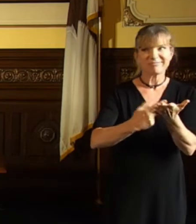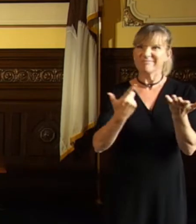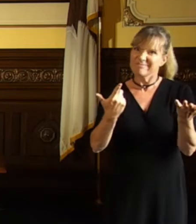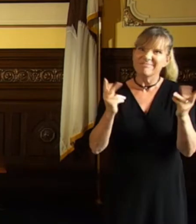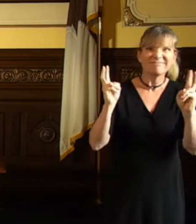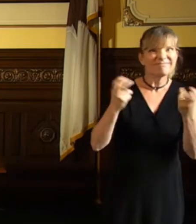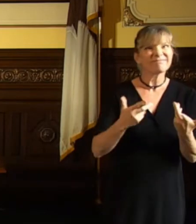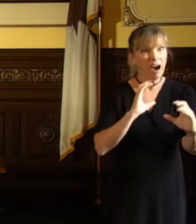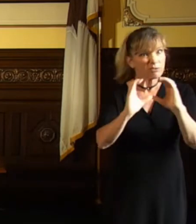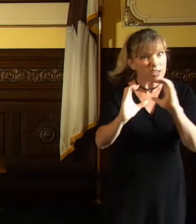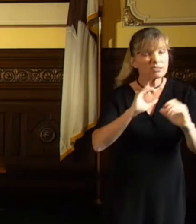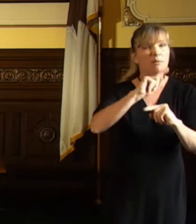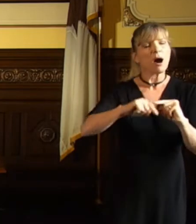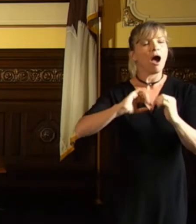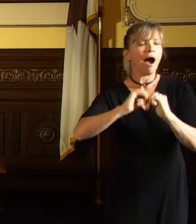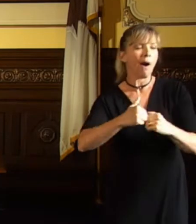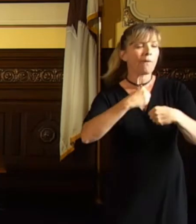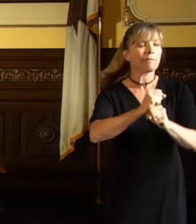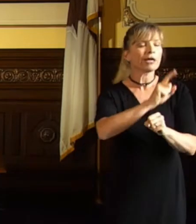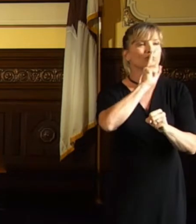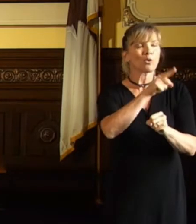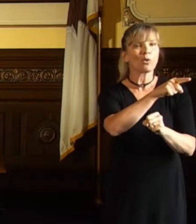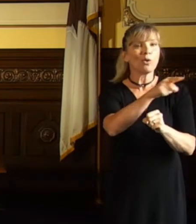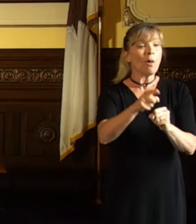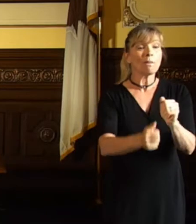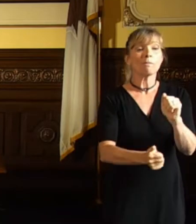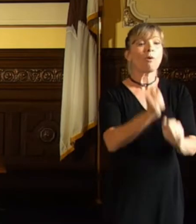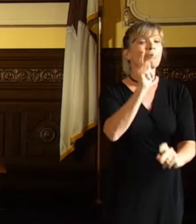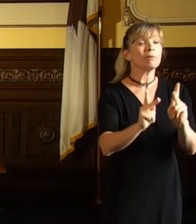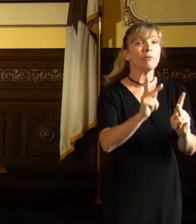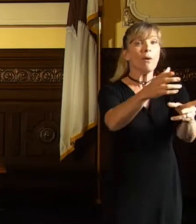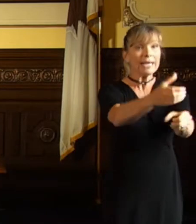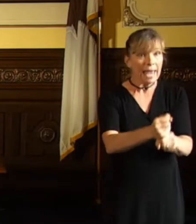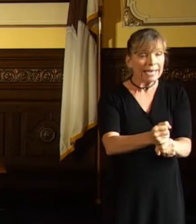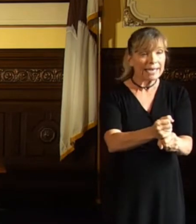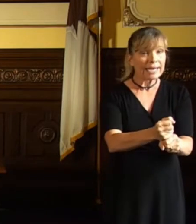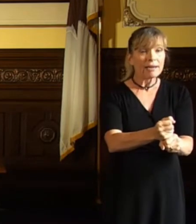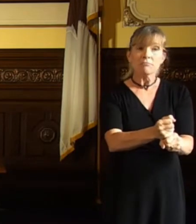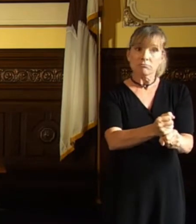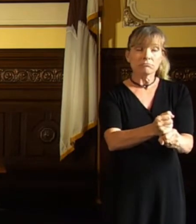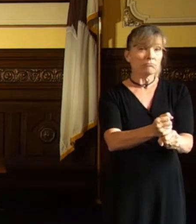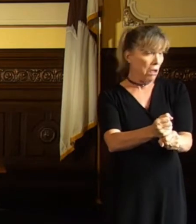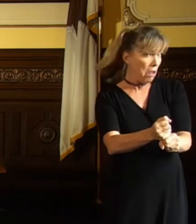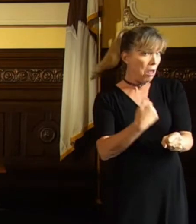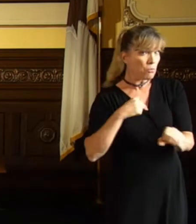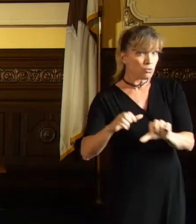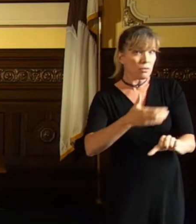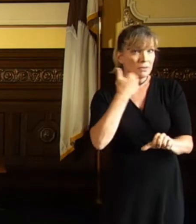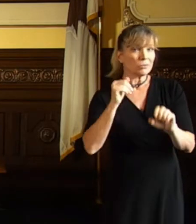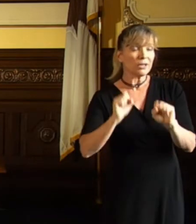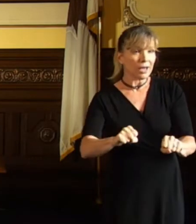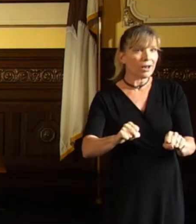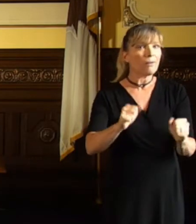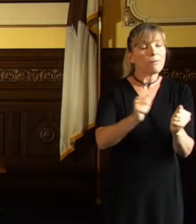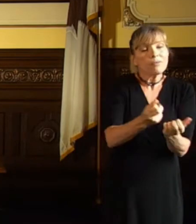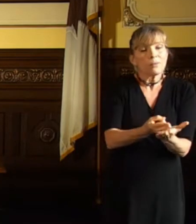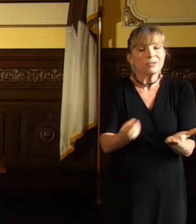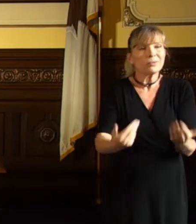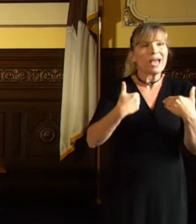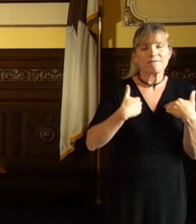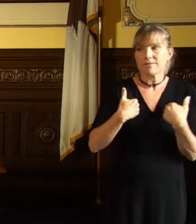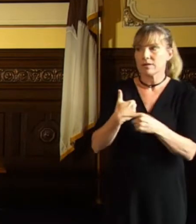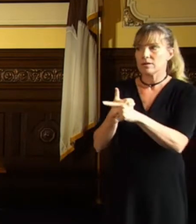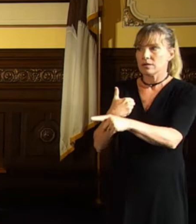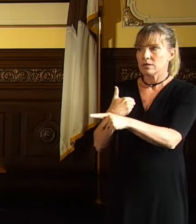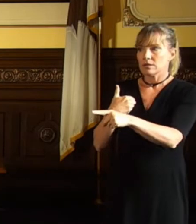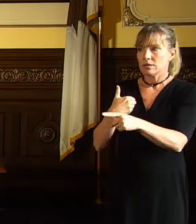said, about how to make sure that the most people get it, and that, we're doing the best we can with the resources that we have.